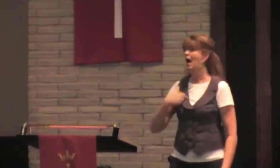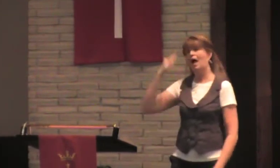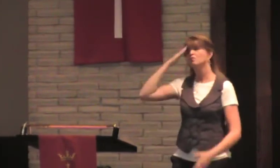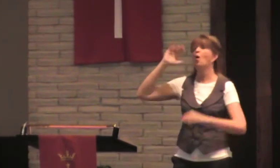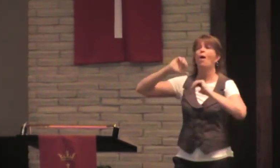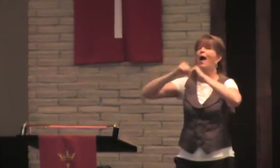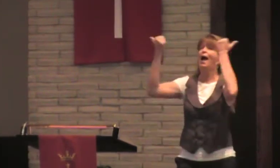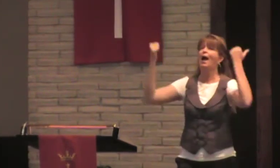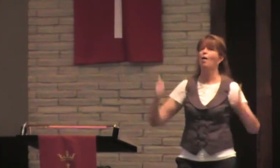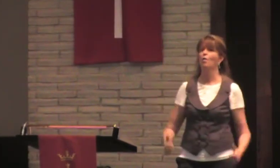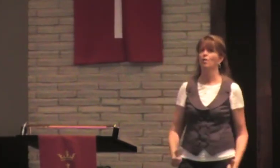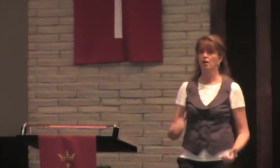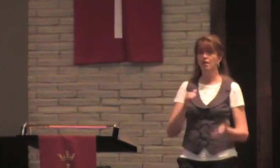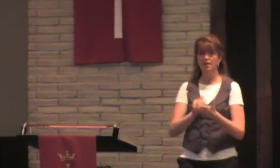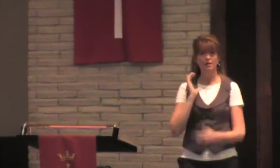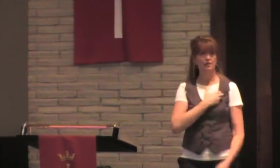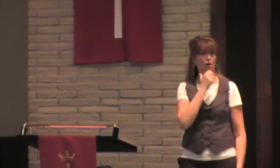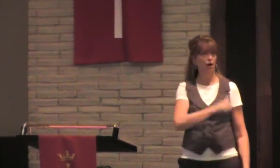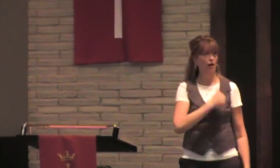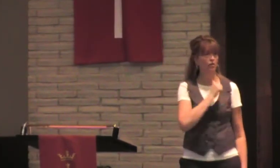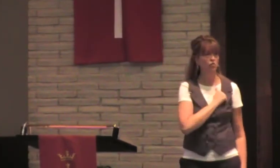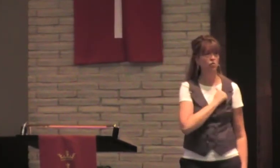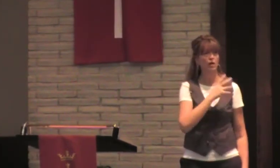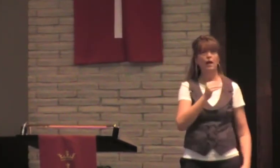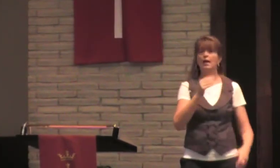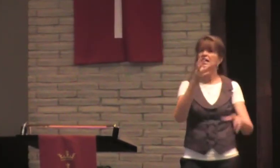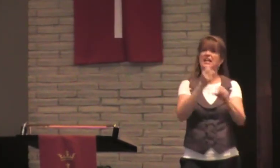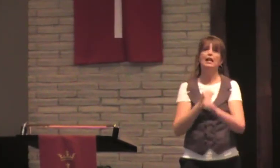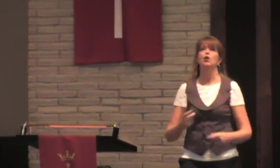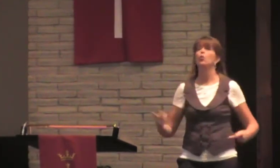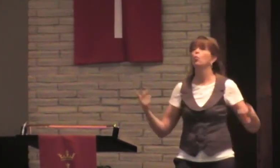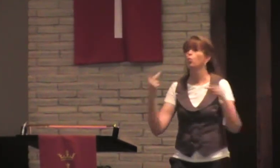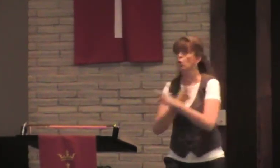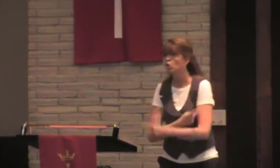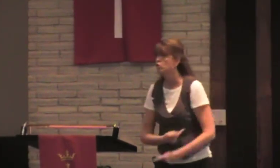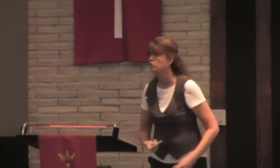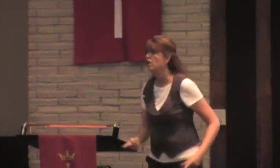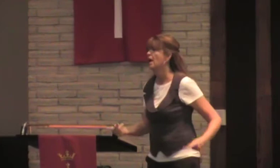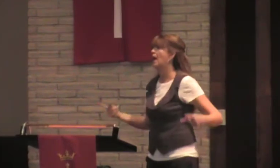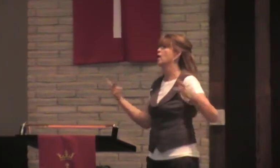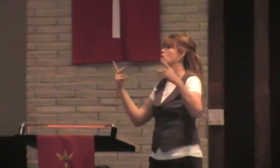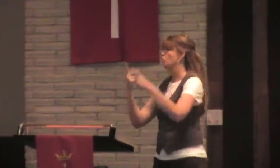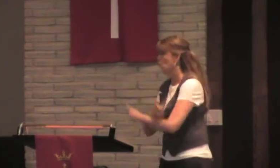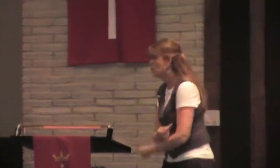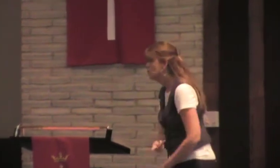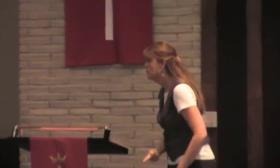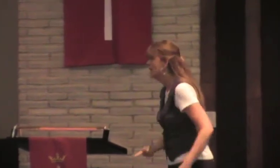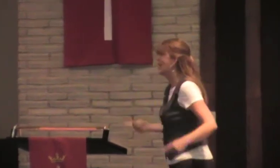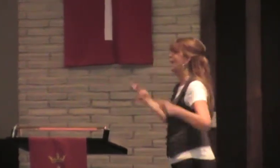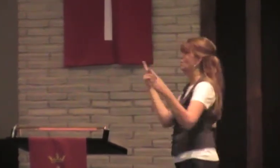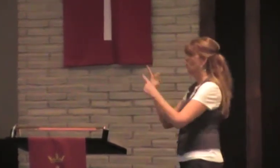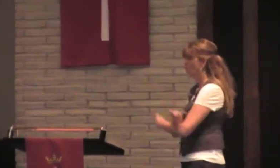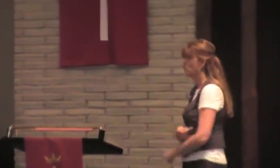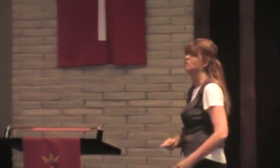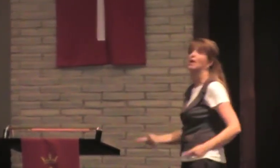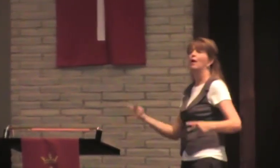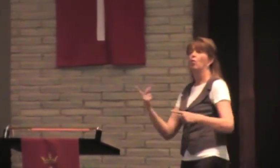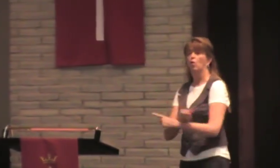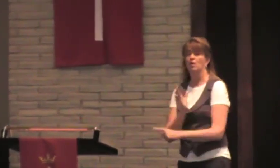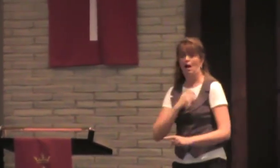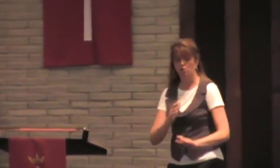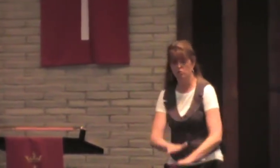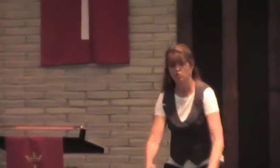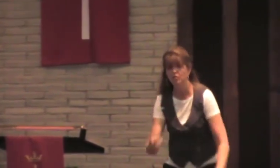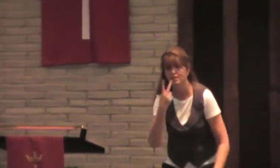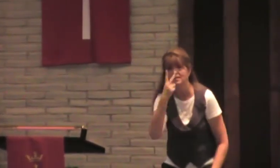I'm independent. I know how. That's our attitude. And it just gets worse and worse and